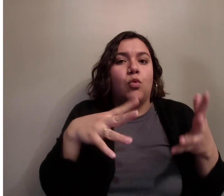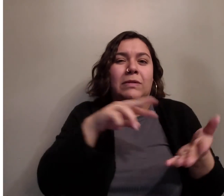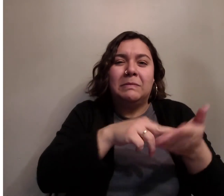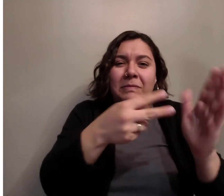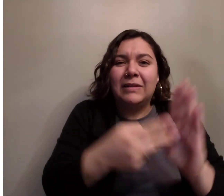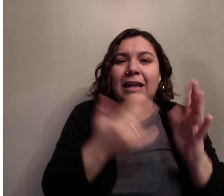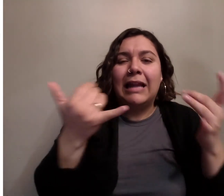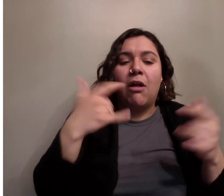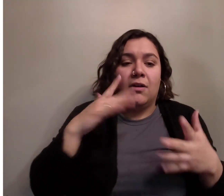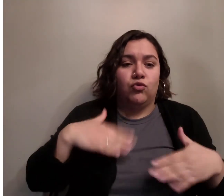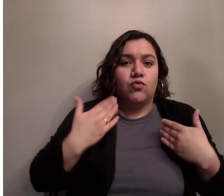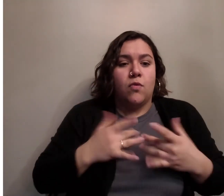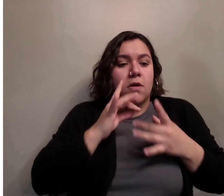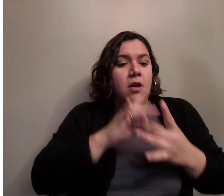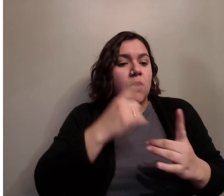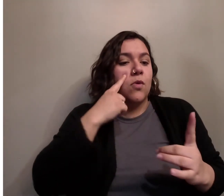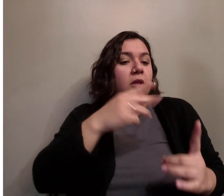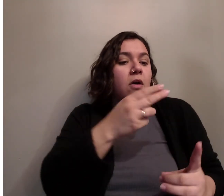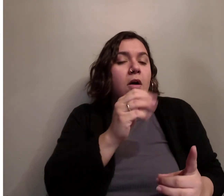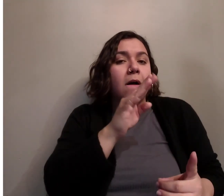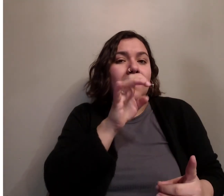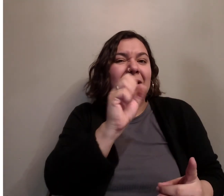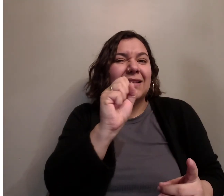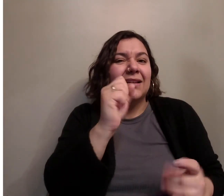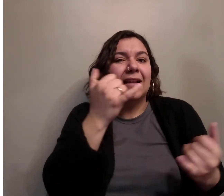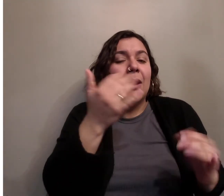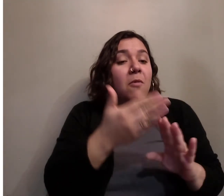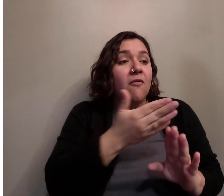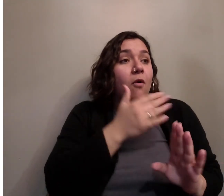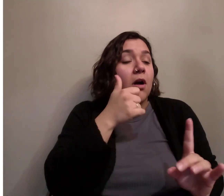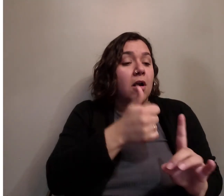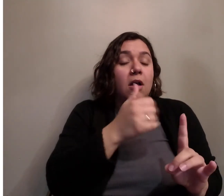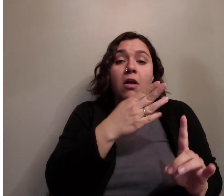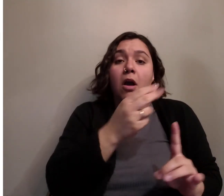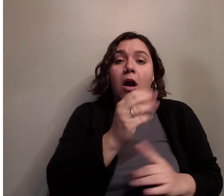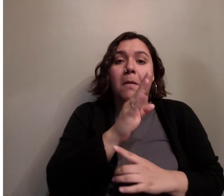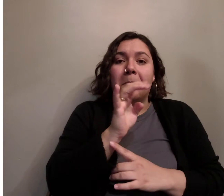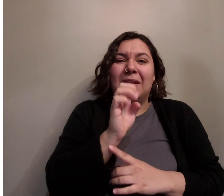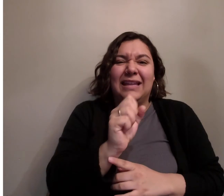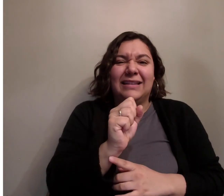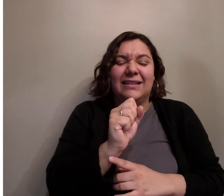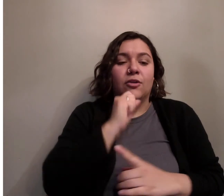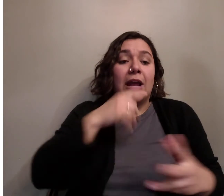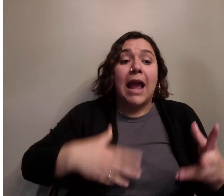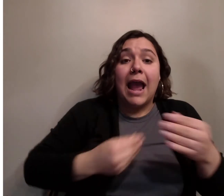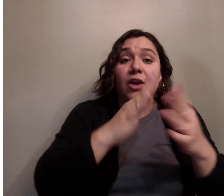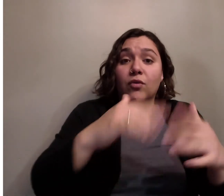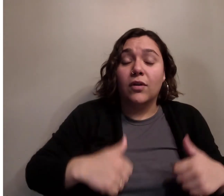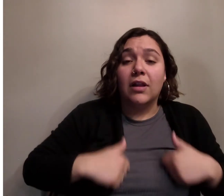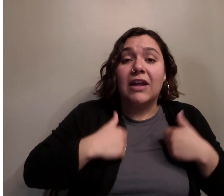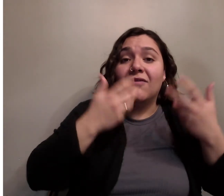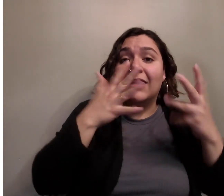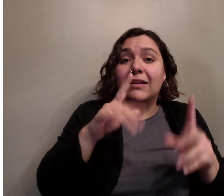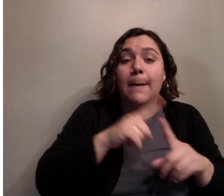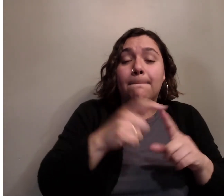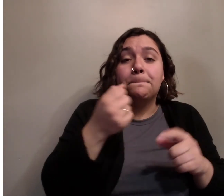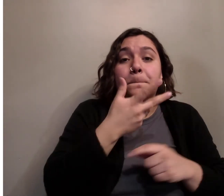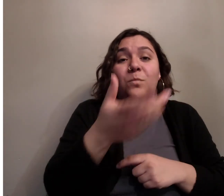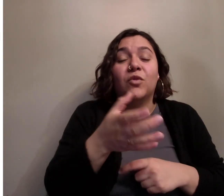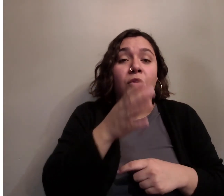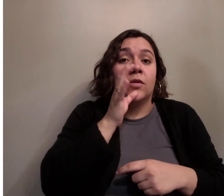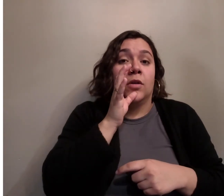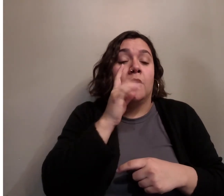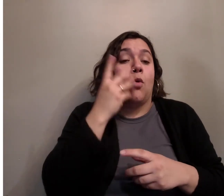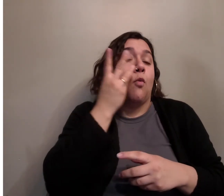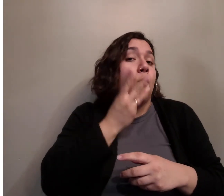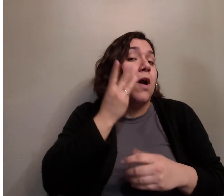then lose their meaning and lose the joy to them, because the hobby was there as a supplement to life. You know, a